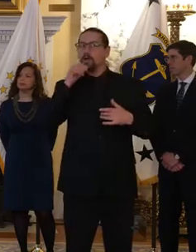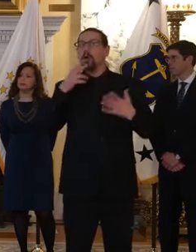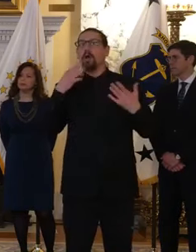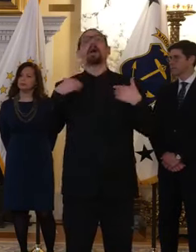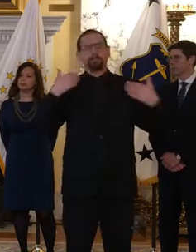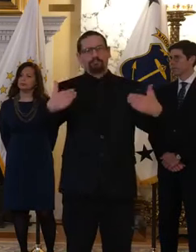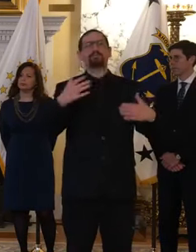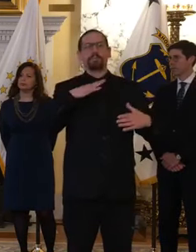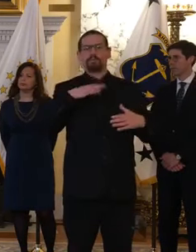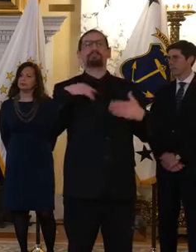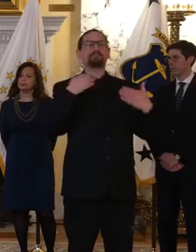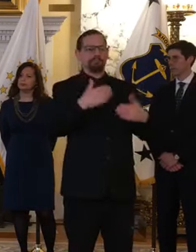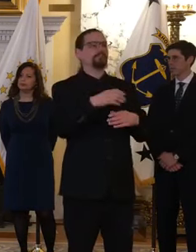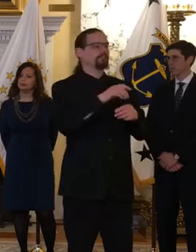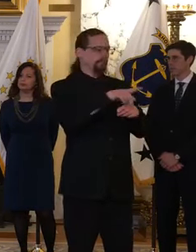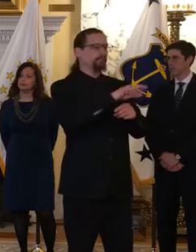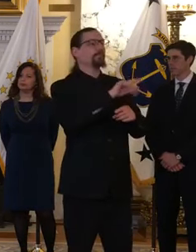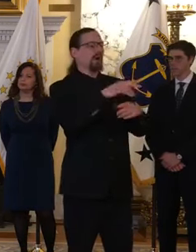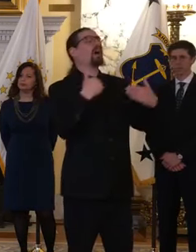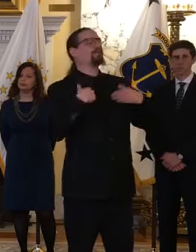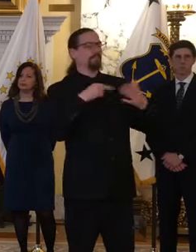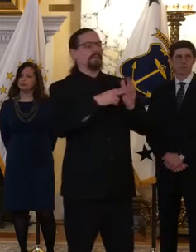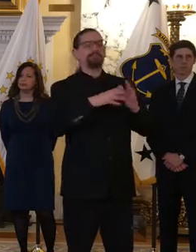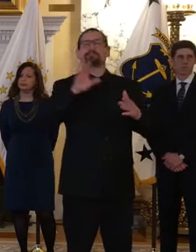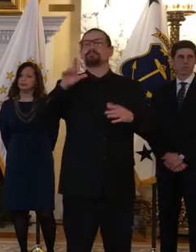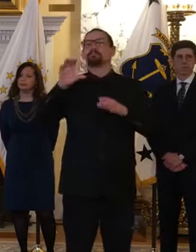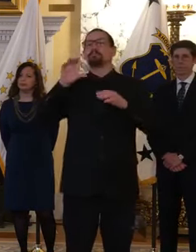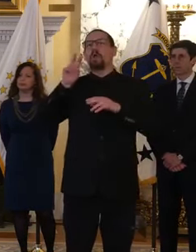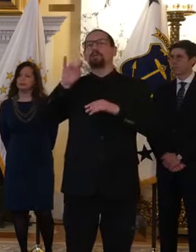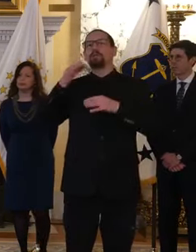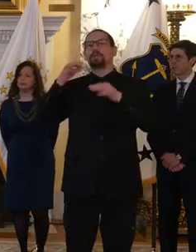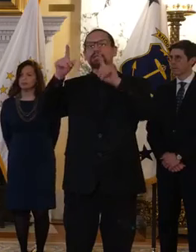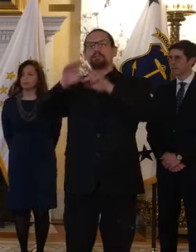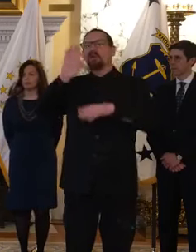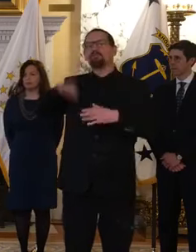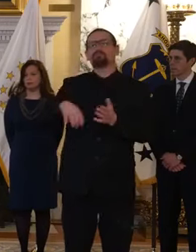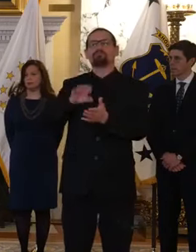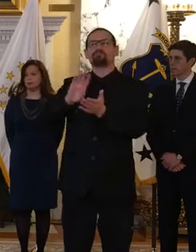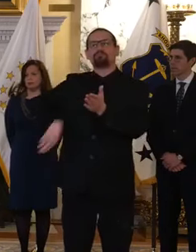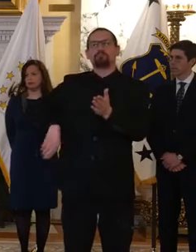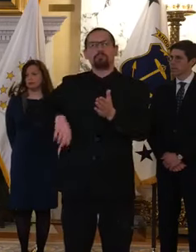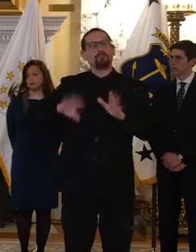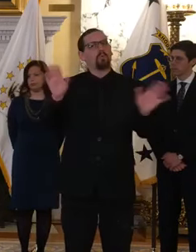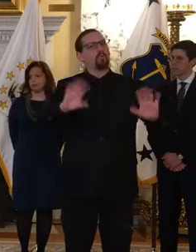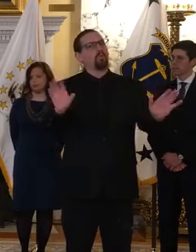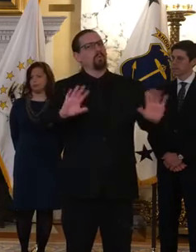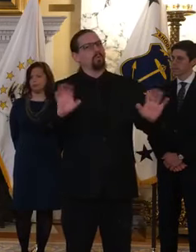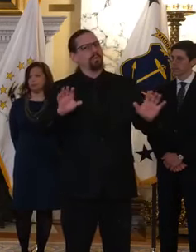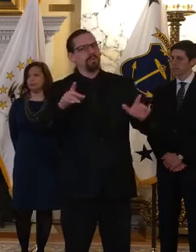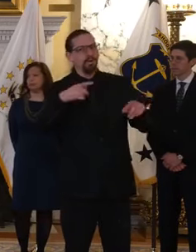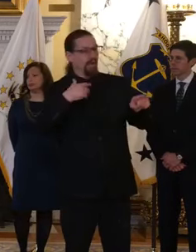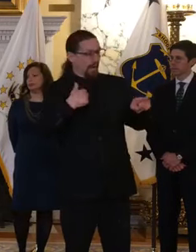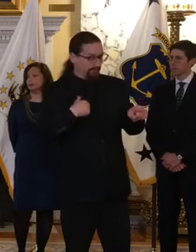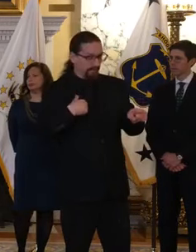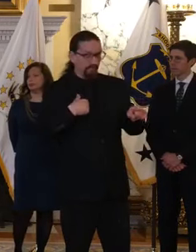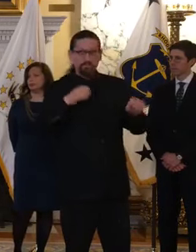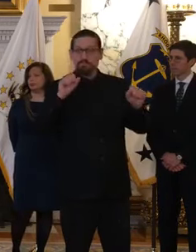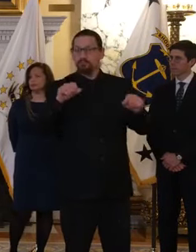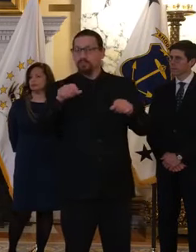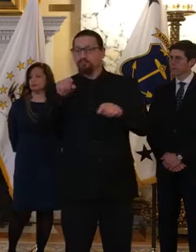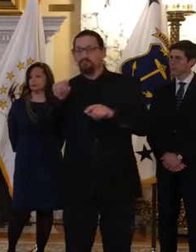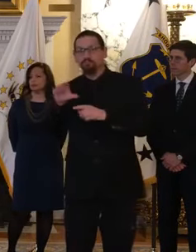COVID-19, because it can happen where there is a co-infection. So they are both being addressed